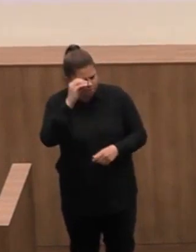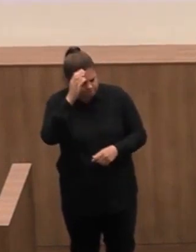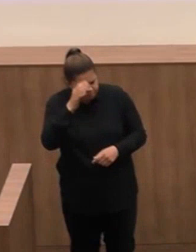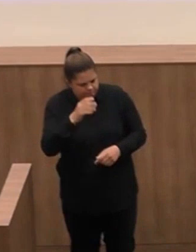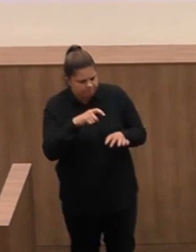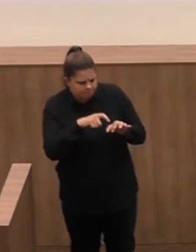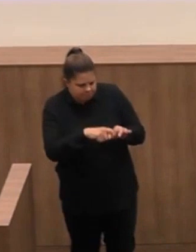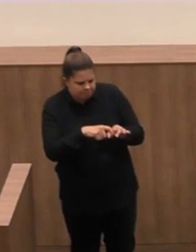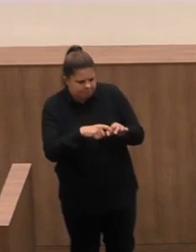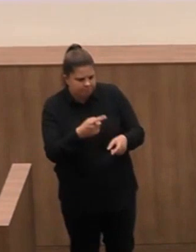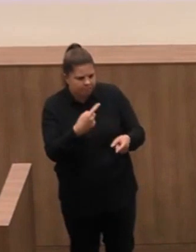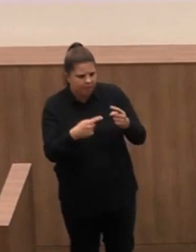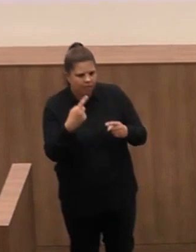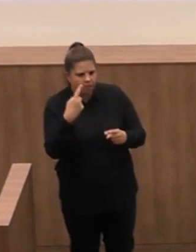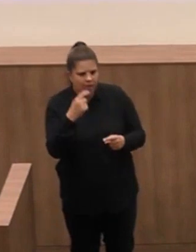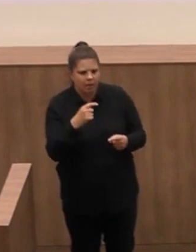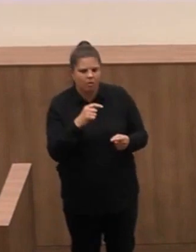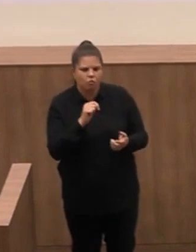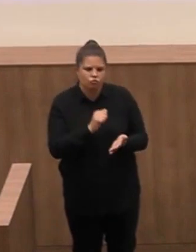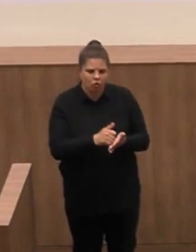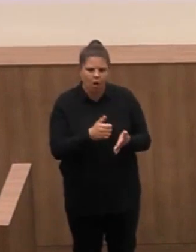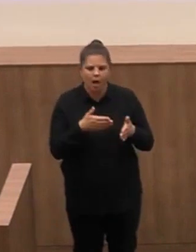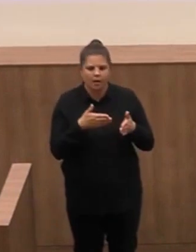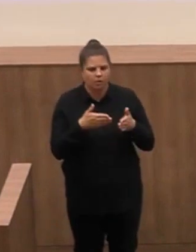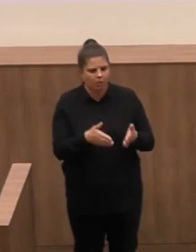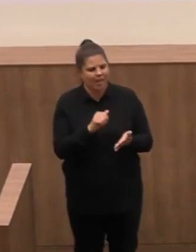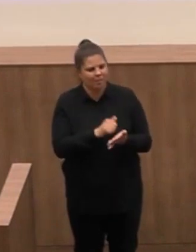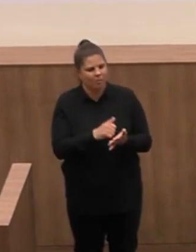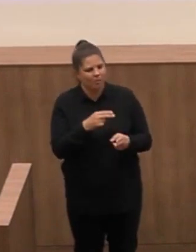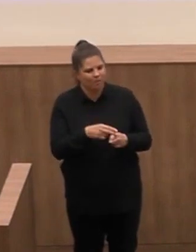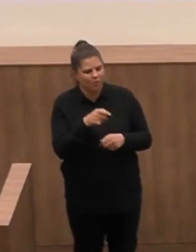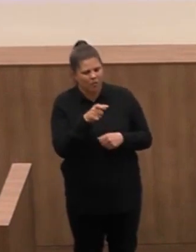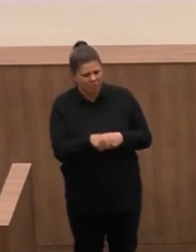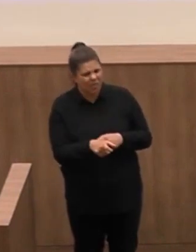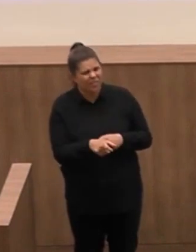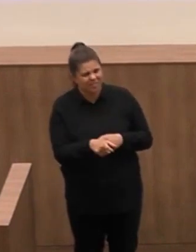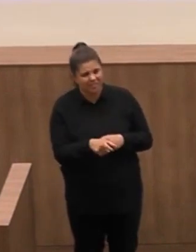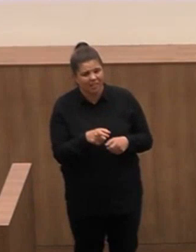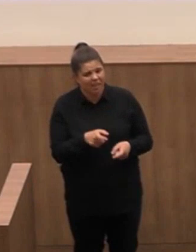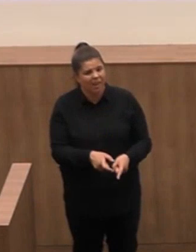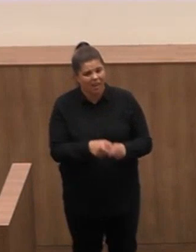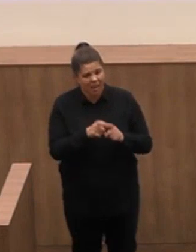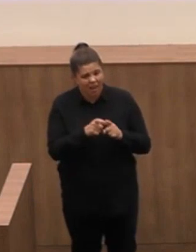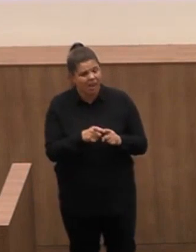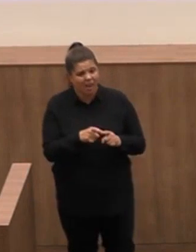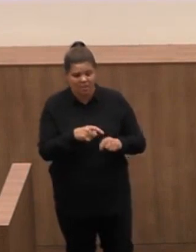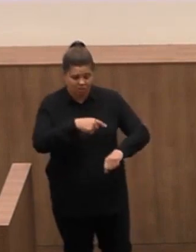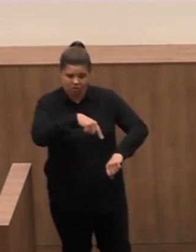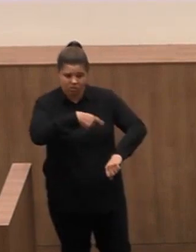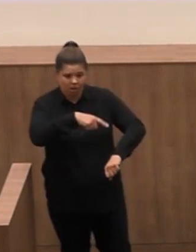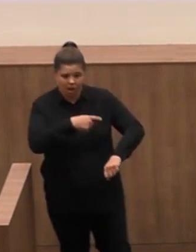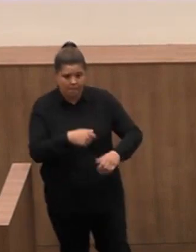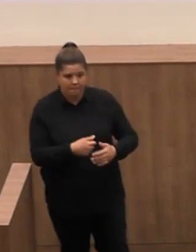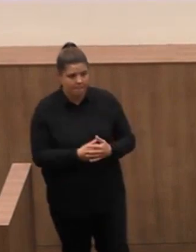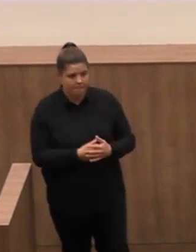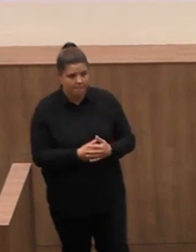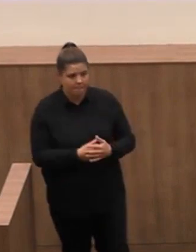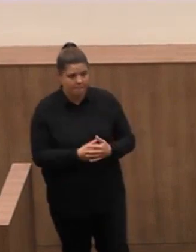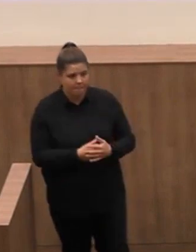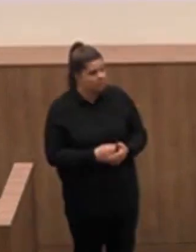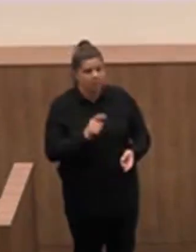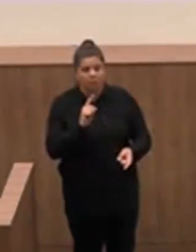need to find and to do that in a way that's appropriate for the person in front of us. And we are being asked to